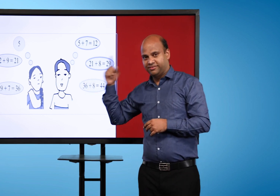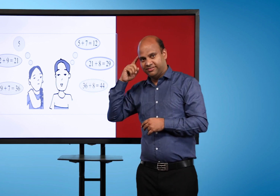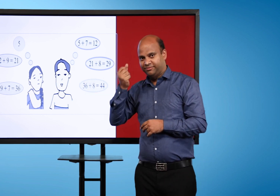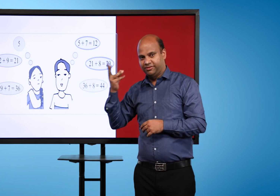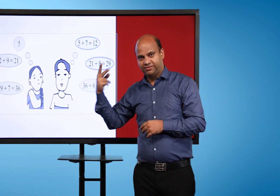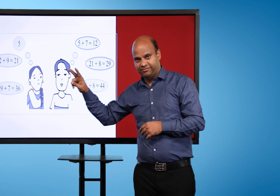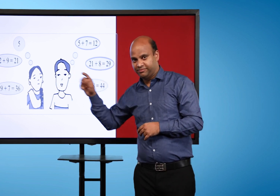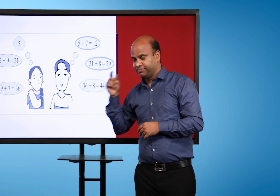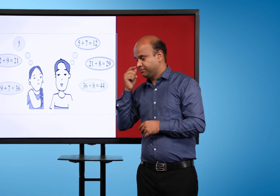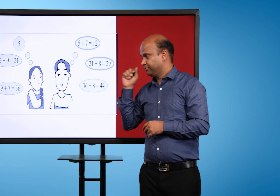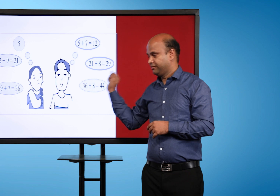win the game.